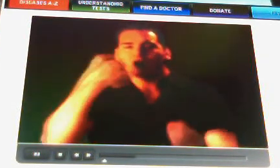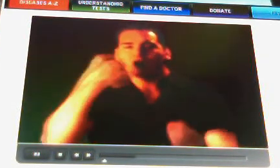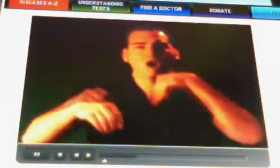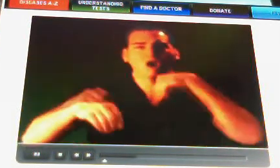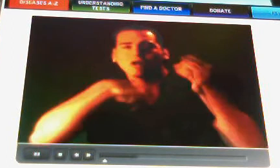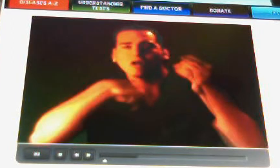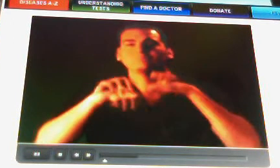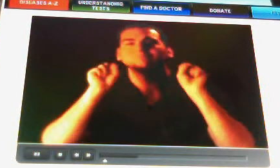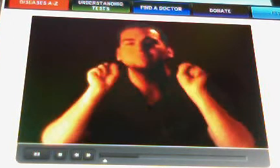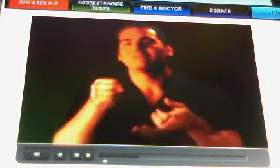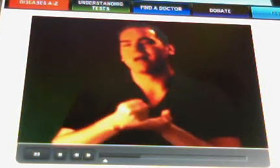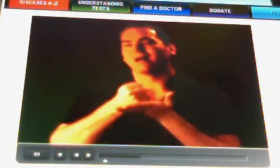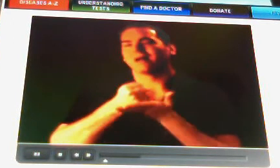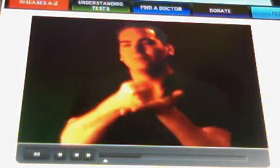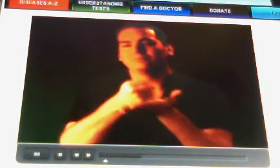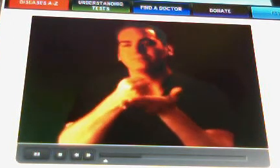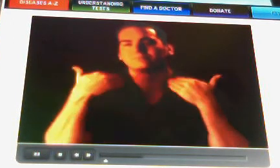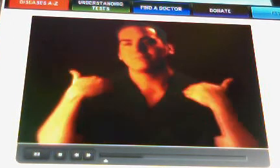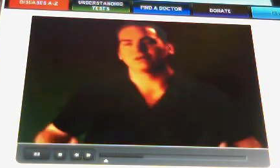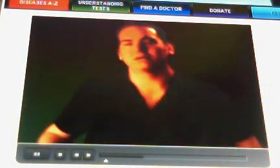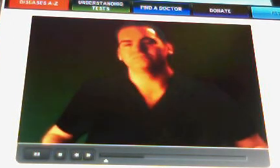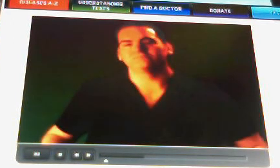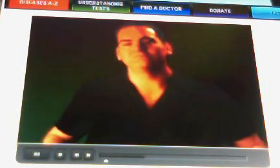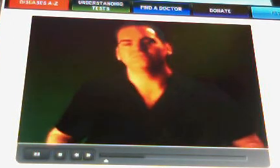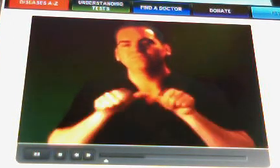Diabetes type 2, what is it?